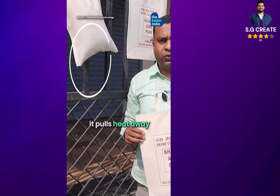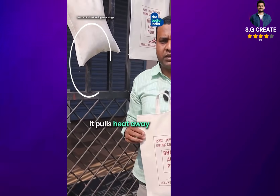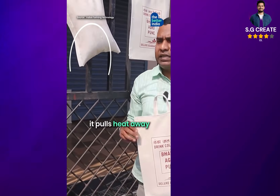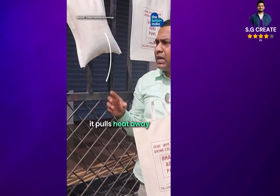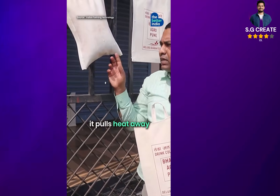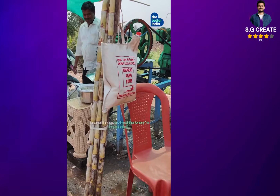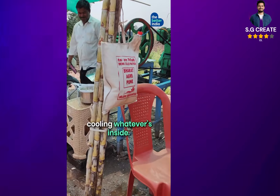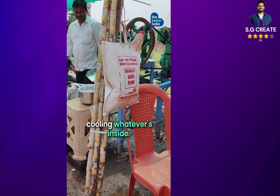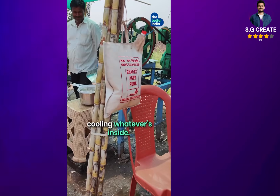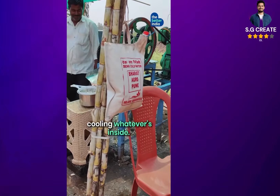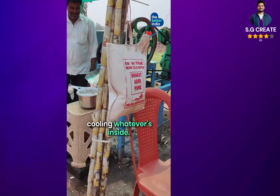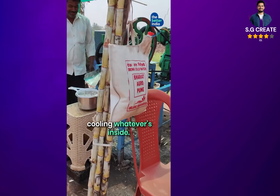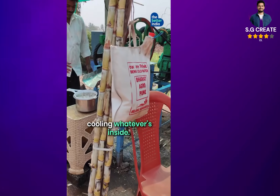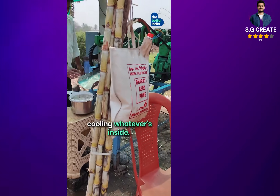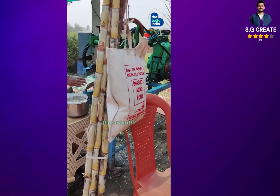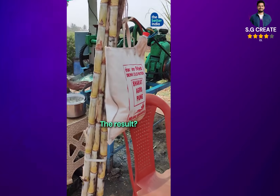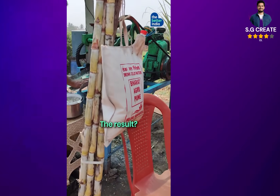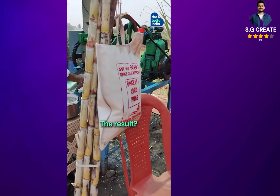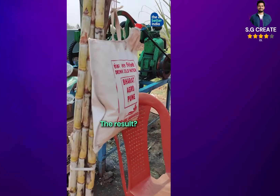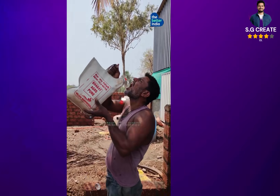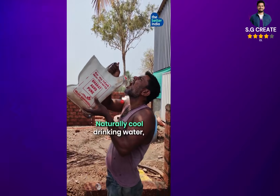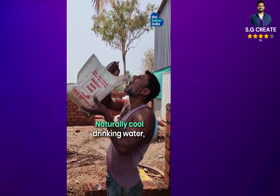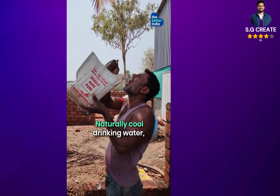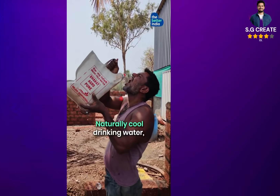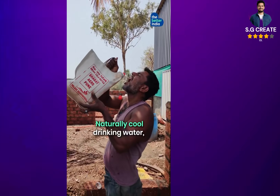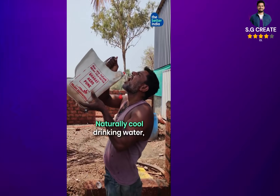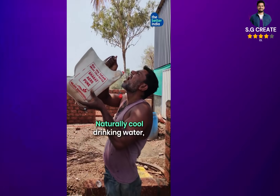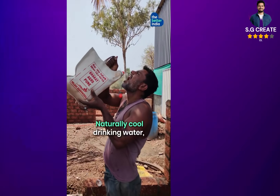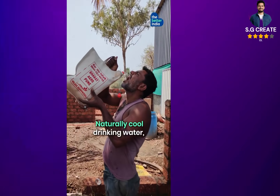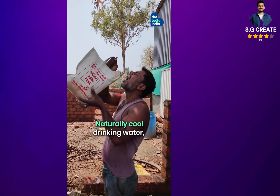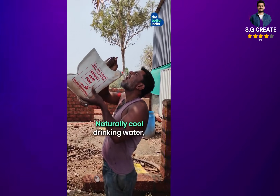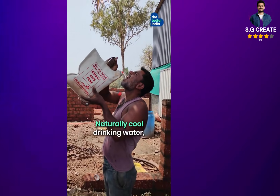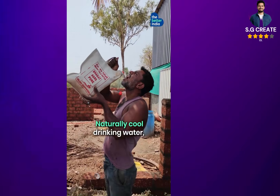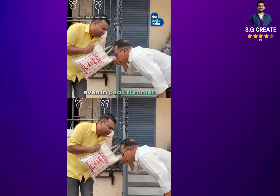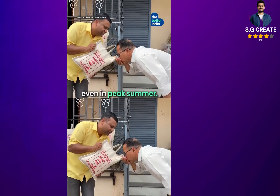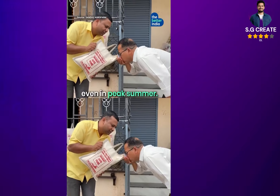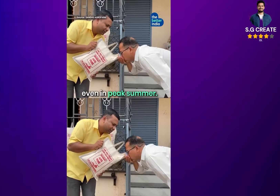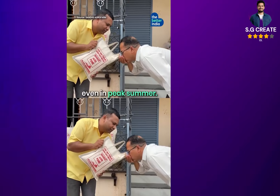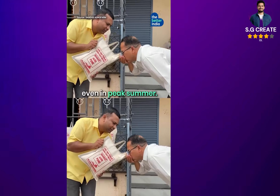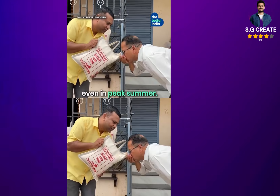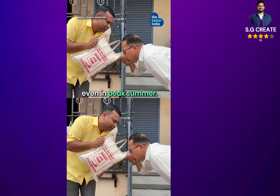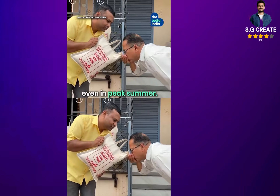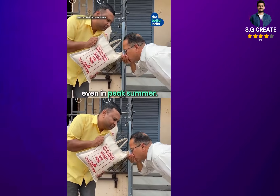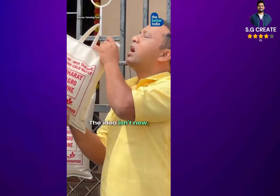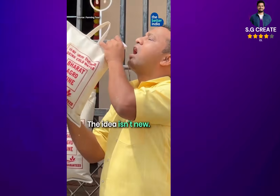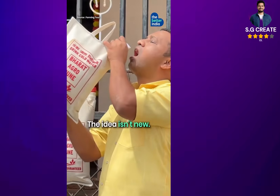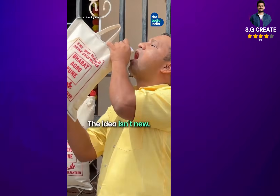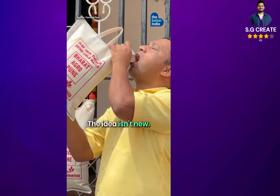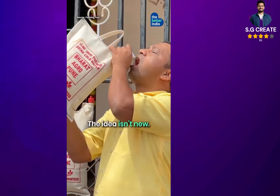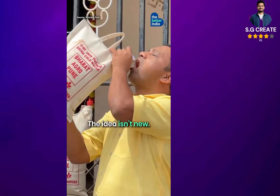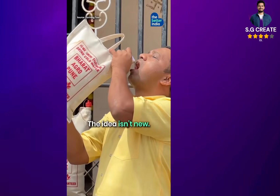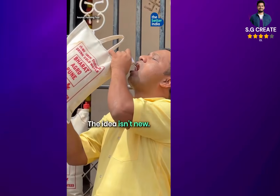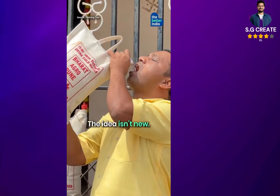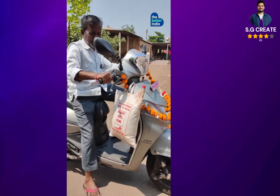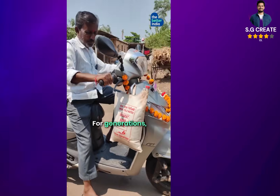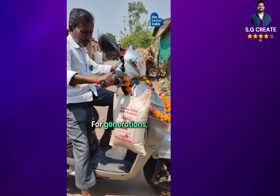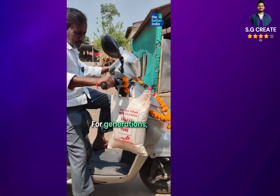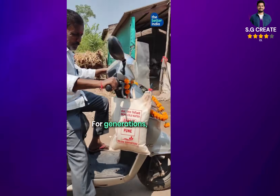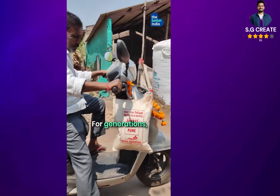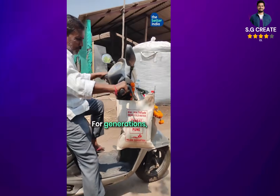away, cooling whatever's inside. The result? Naturally cool drinking water, even in peak summer. The idea isn't new. For generations,